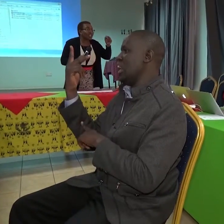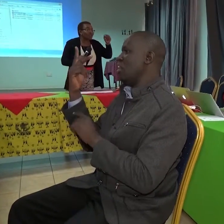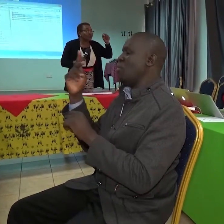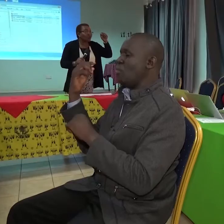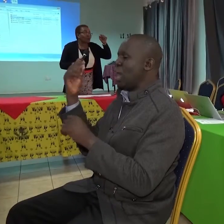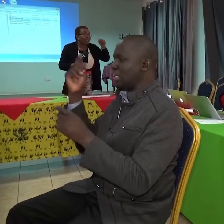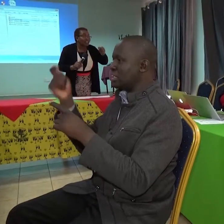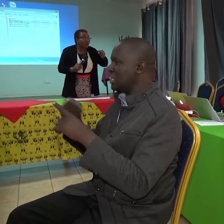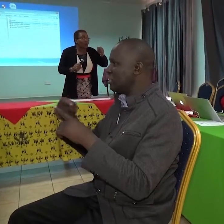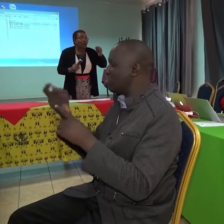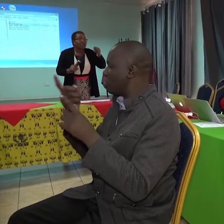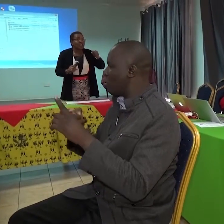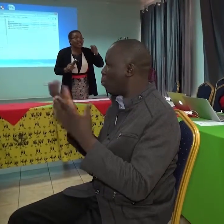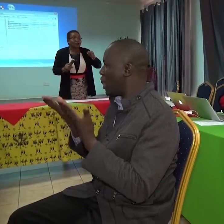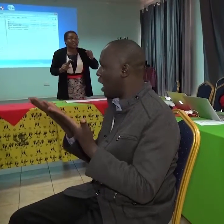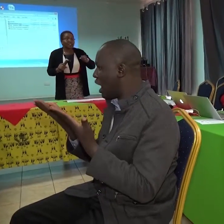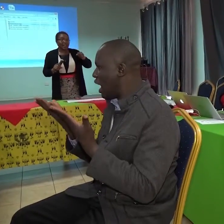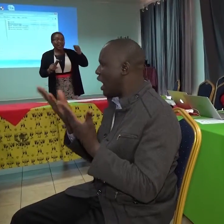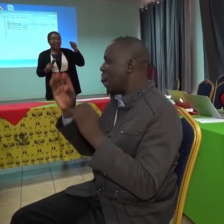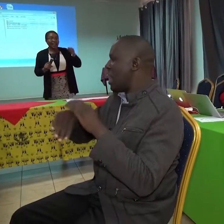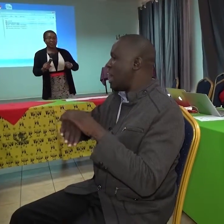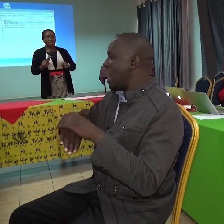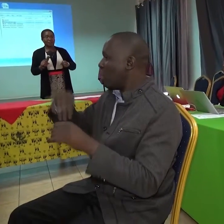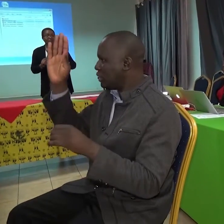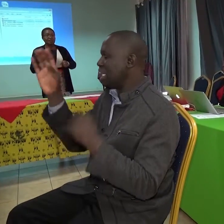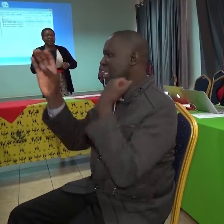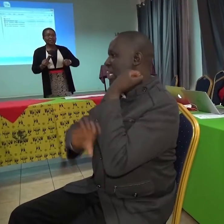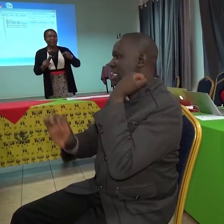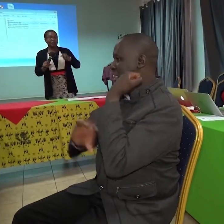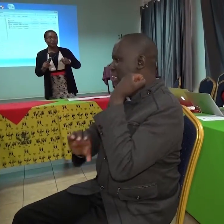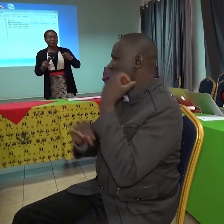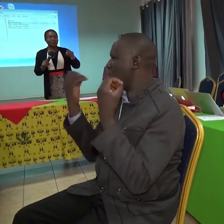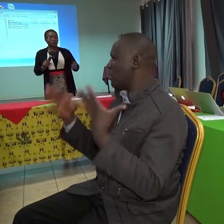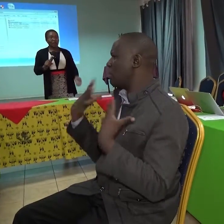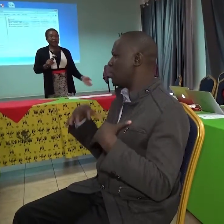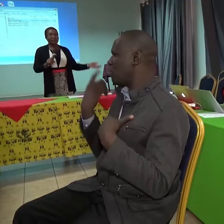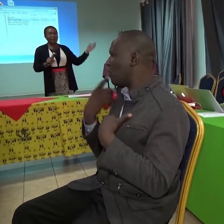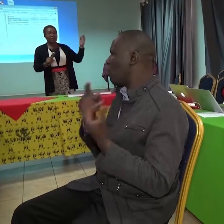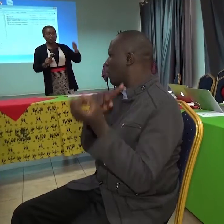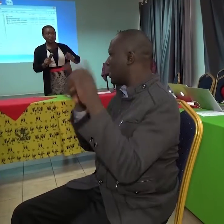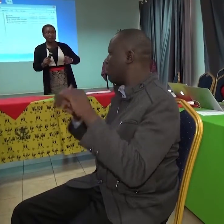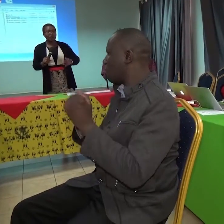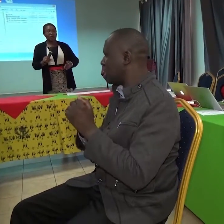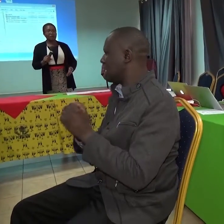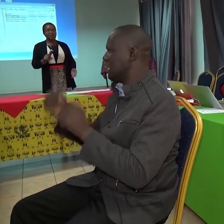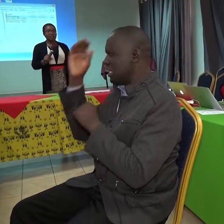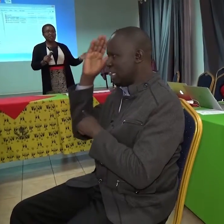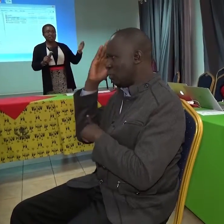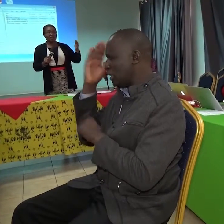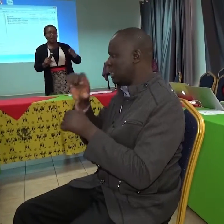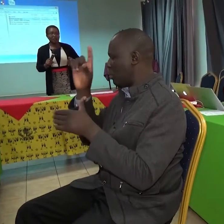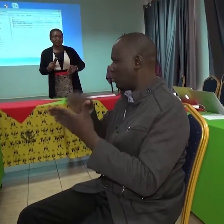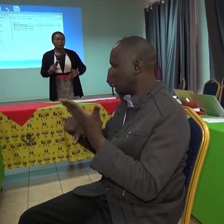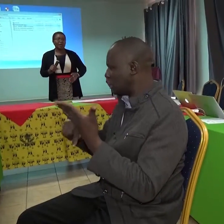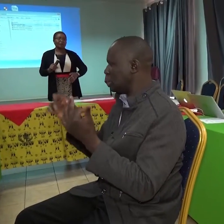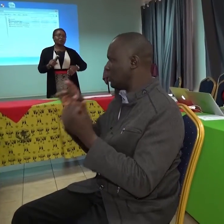not from Kenya, they were all trained outside the country. And therefore, the ones who were coming in new, who had been trained in the